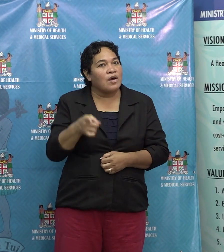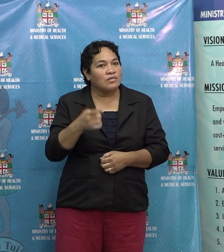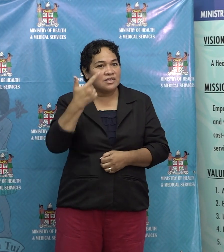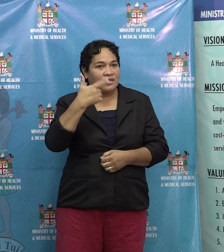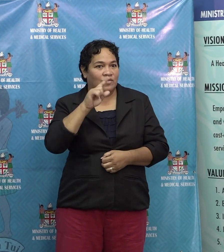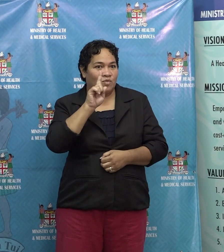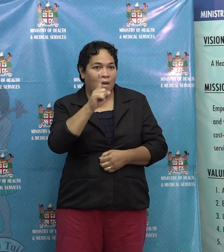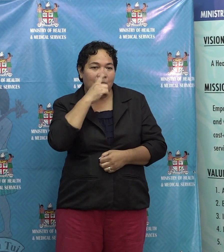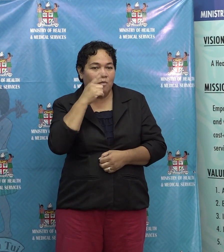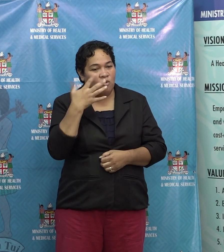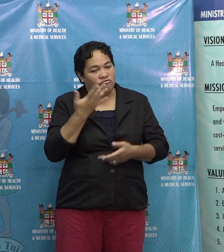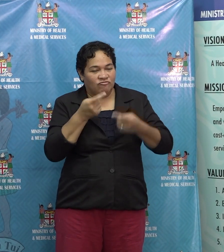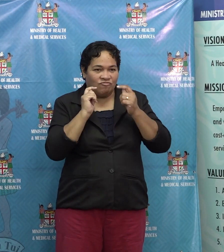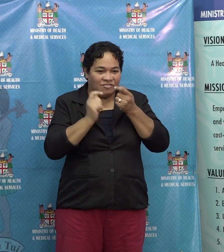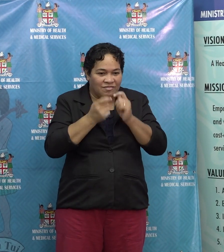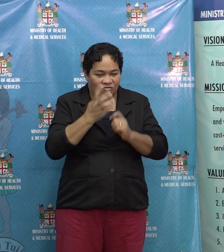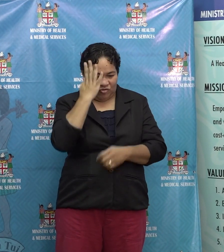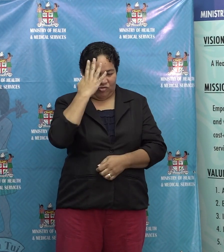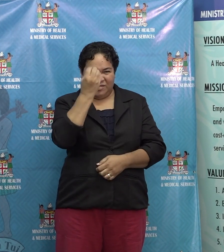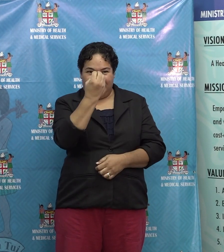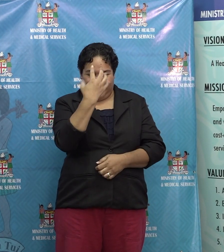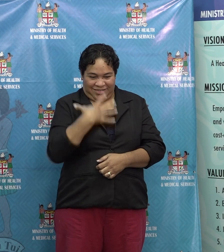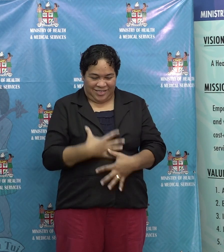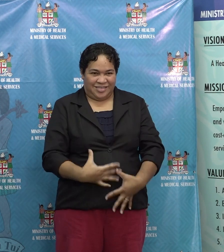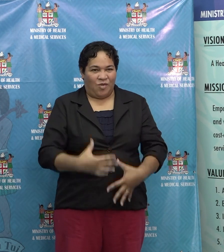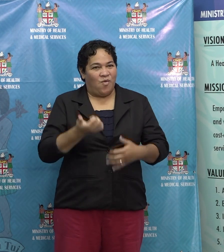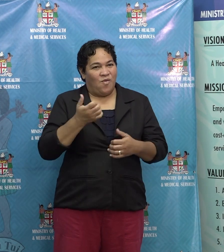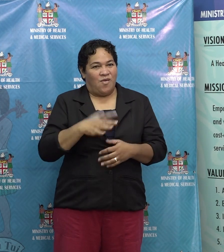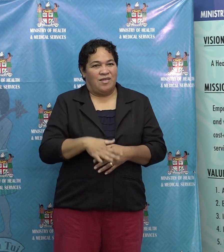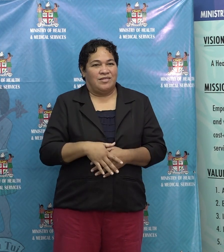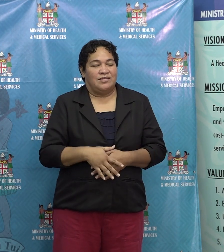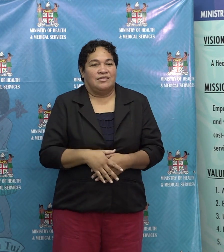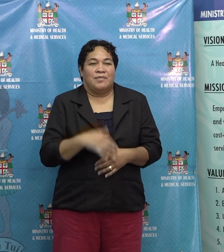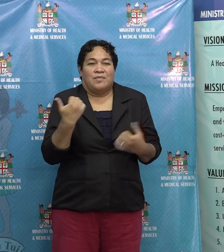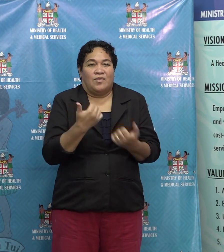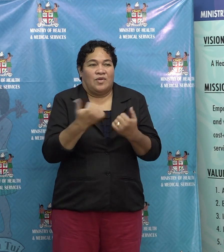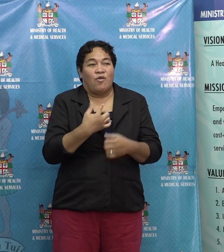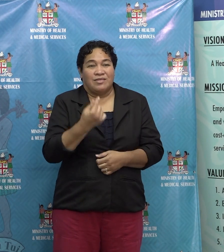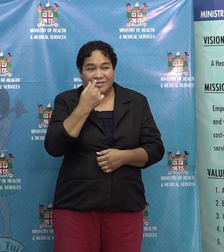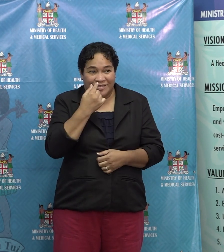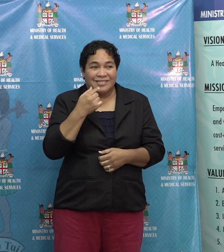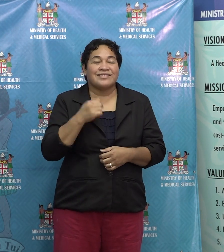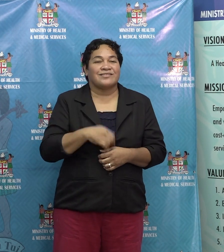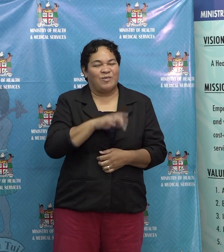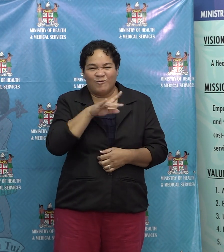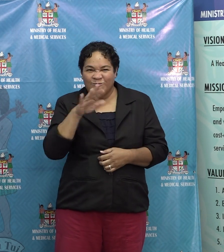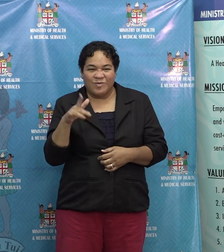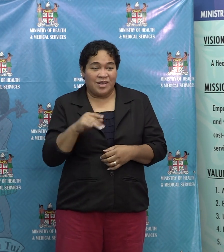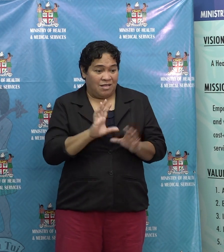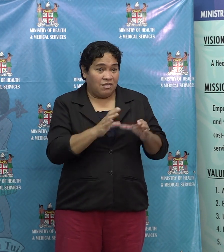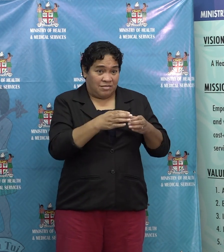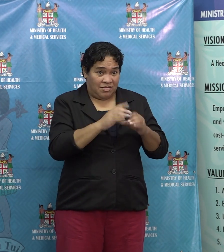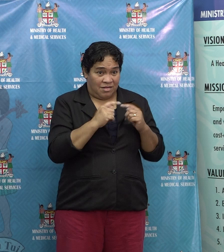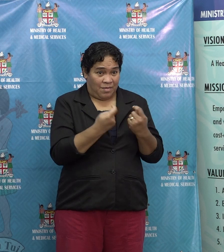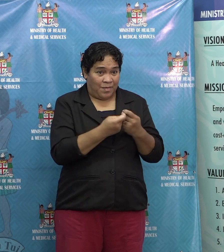52,071 screened and 8,256 swab. The mobile community screening